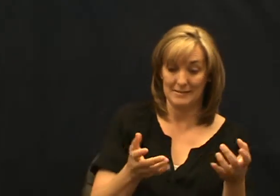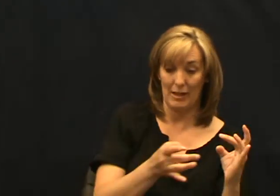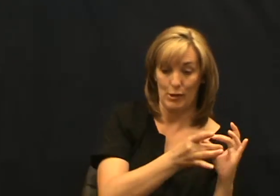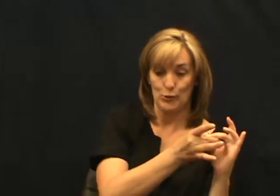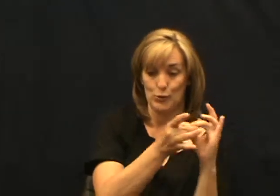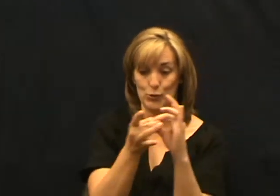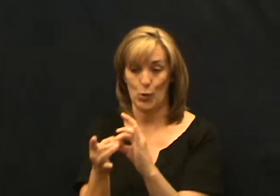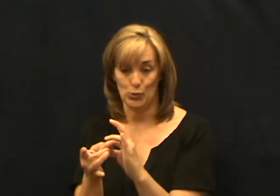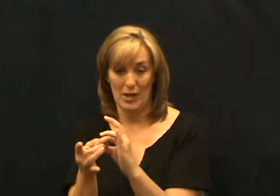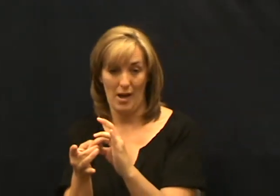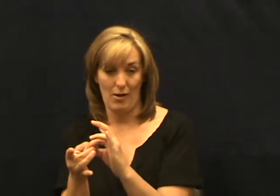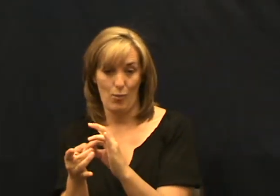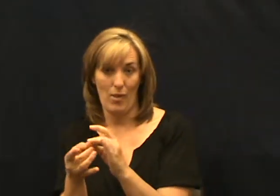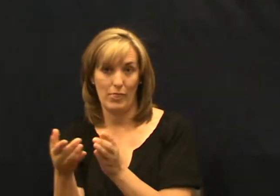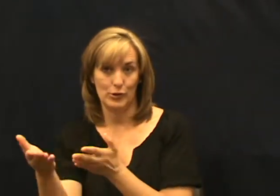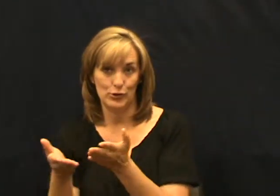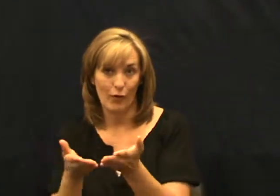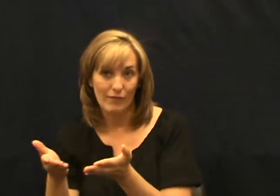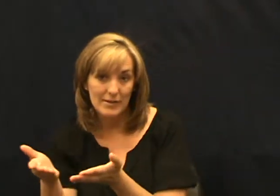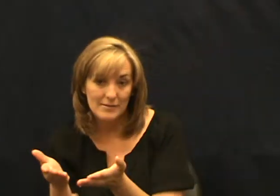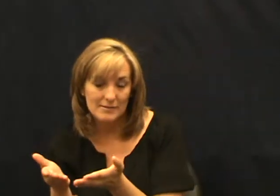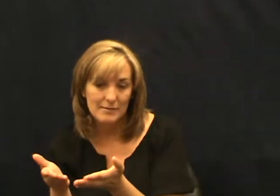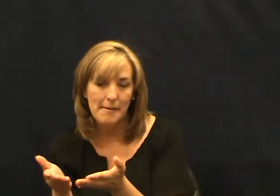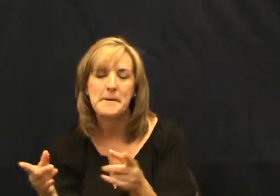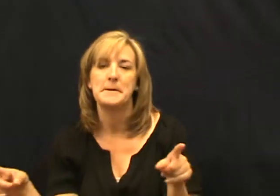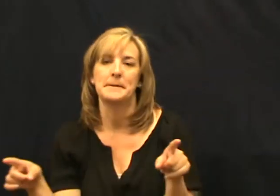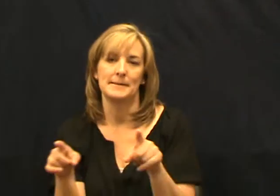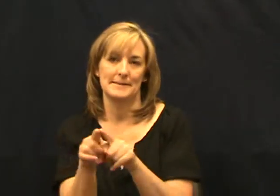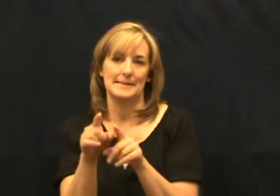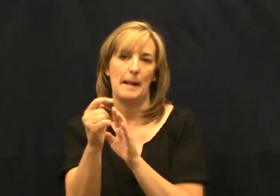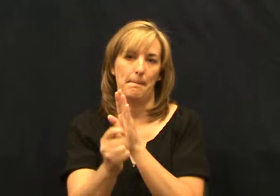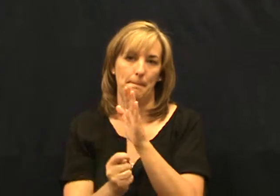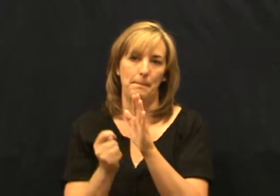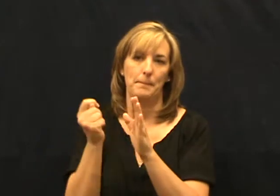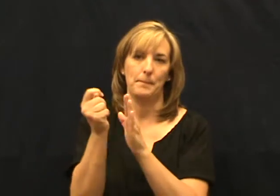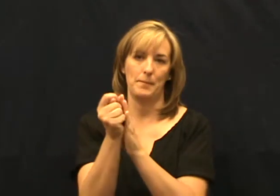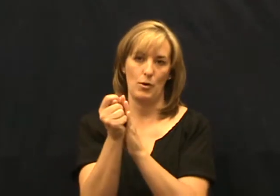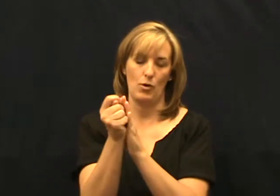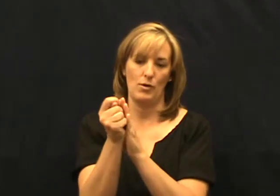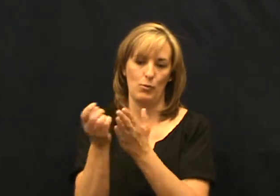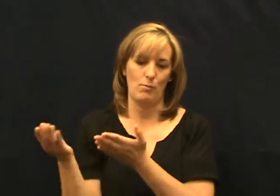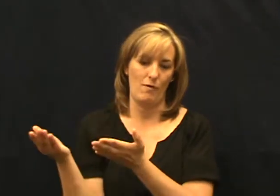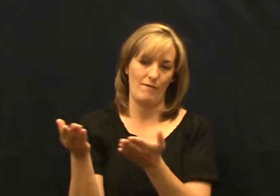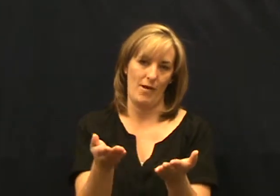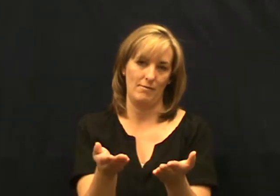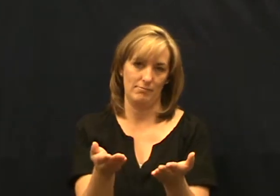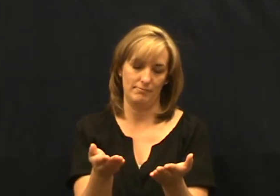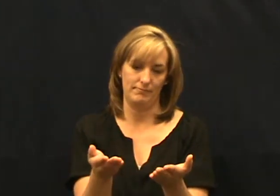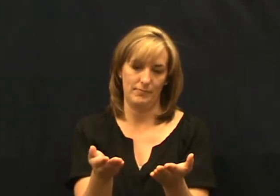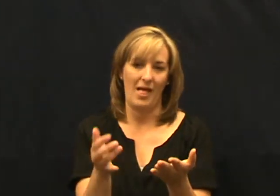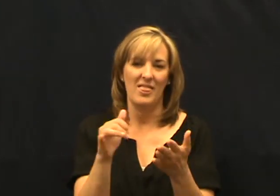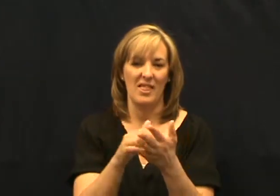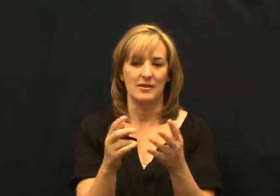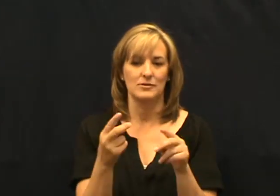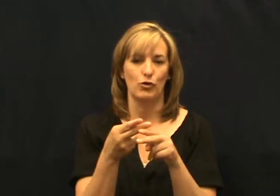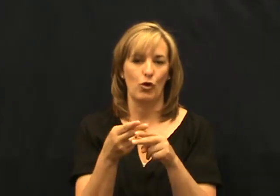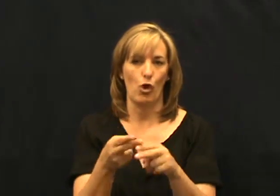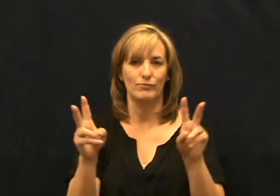and services to the same period that we provided those goods and services. That's called the Manchin principle. Once